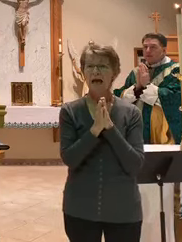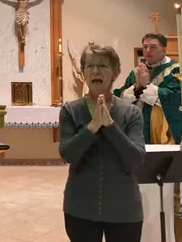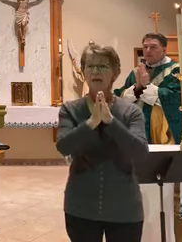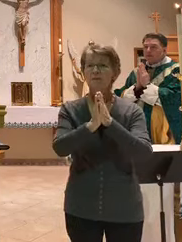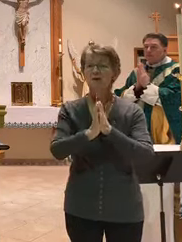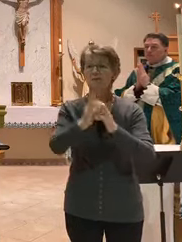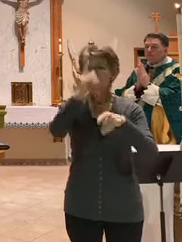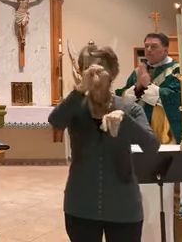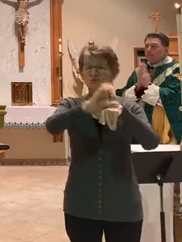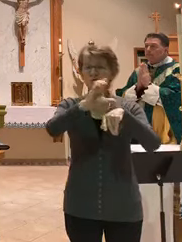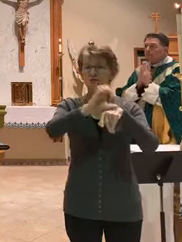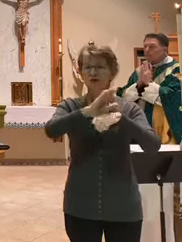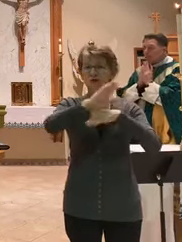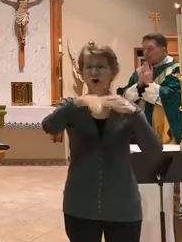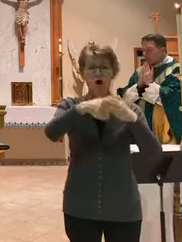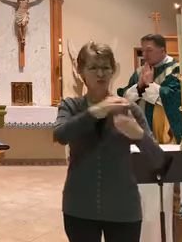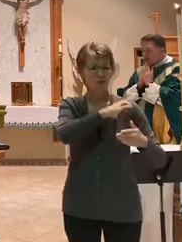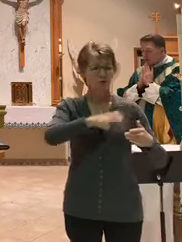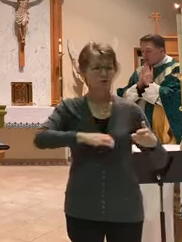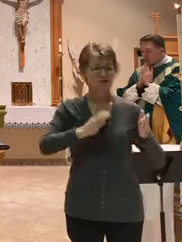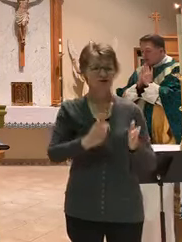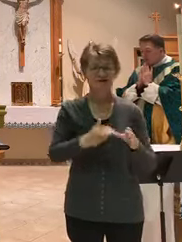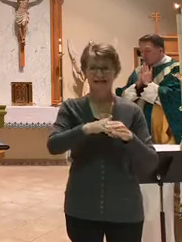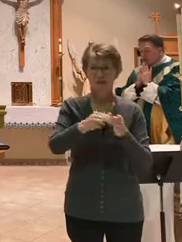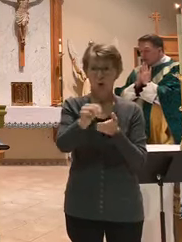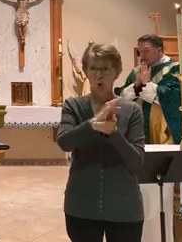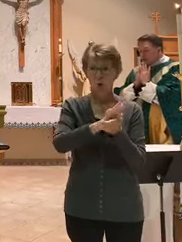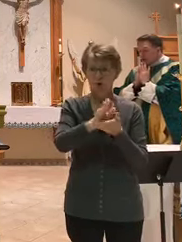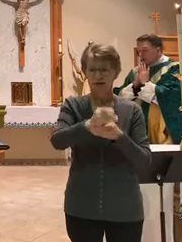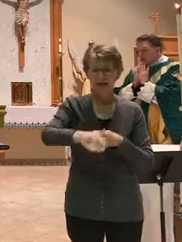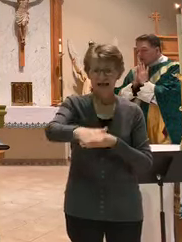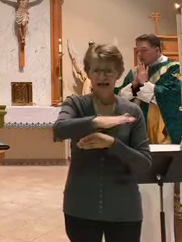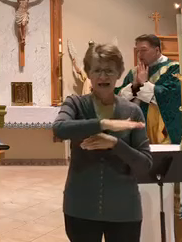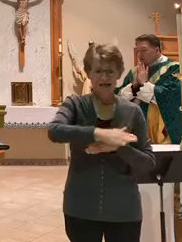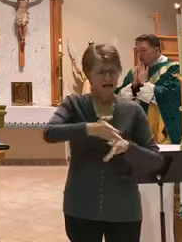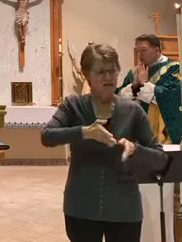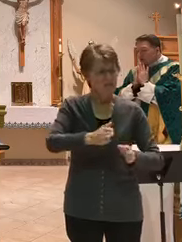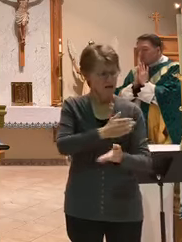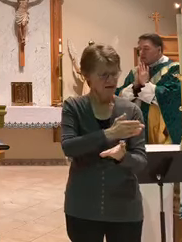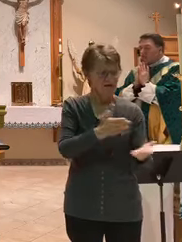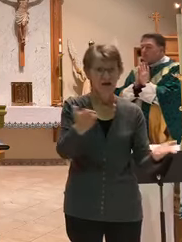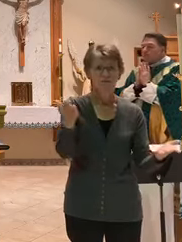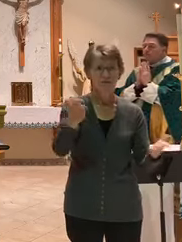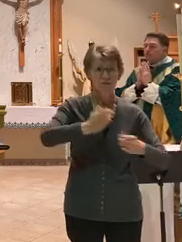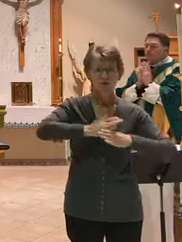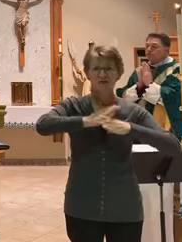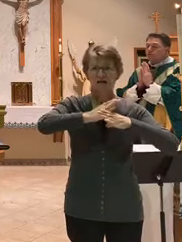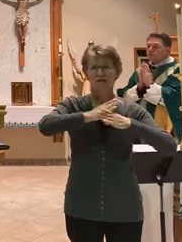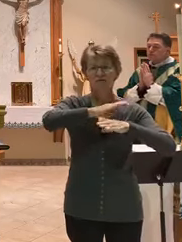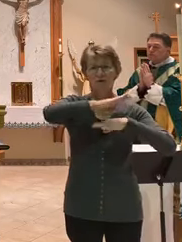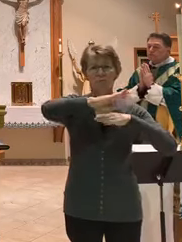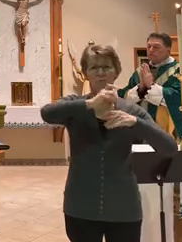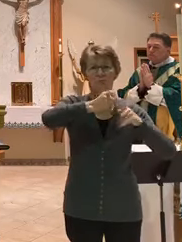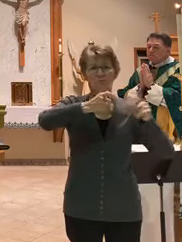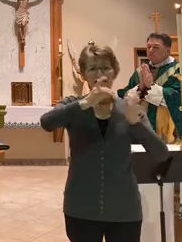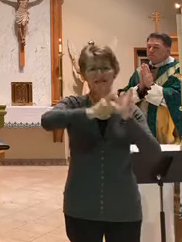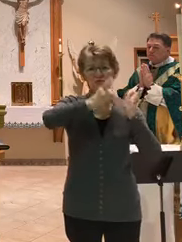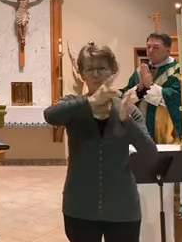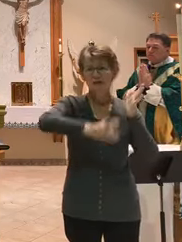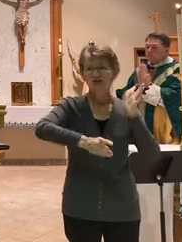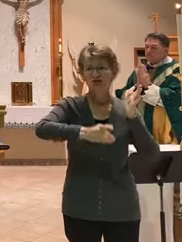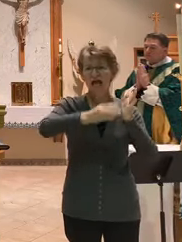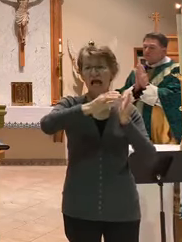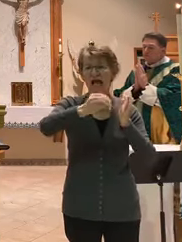For the Church and all the Christians in the Holy Land, may they be protected from all discrimination, and may